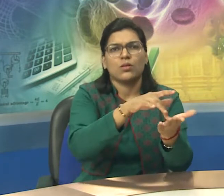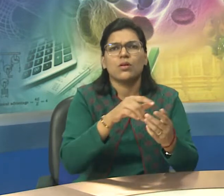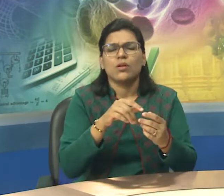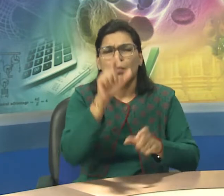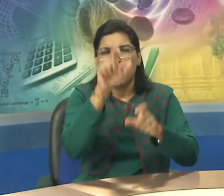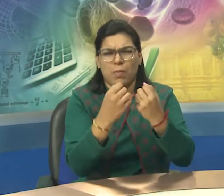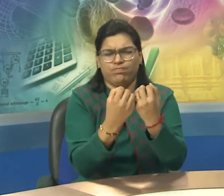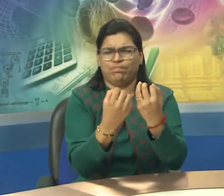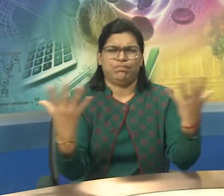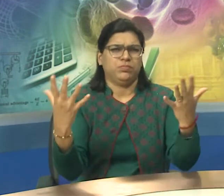BPOs are the